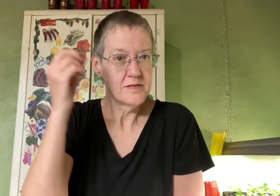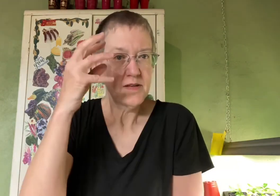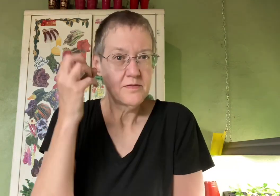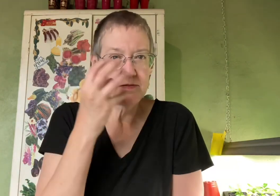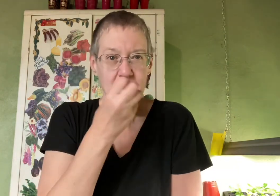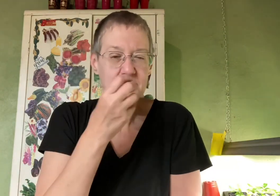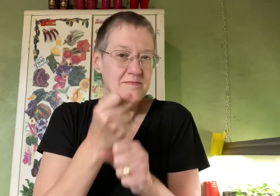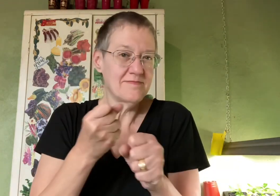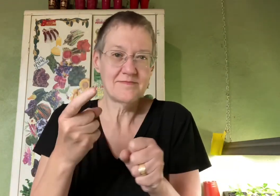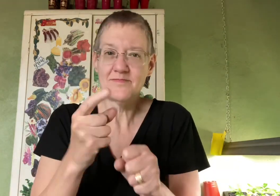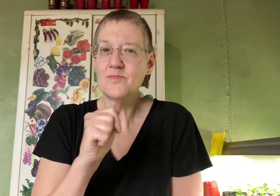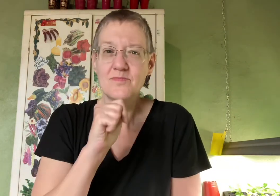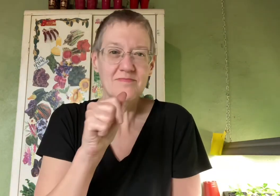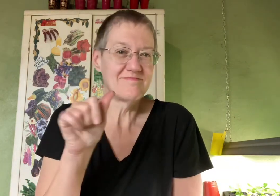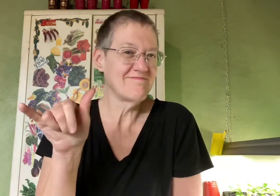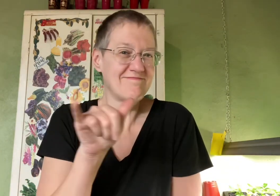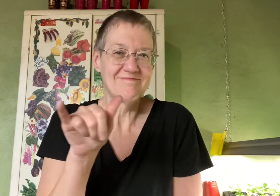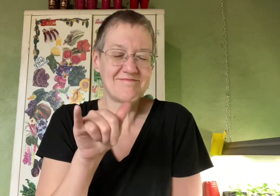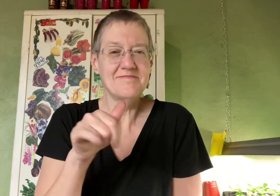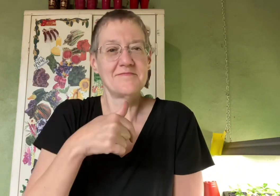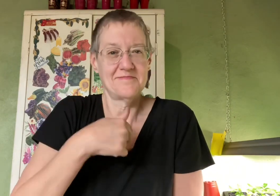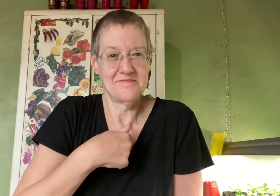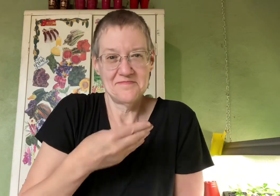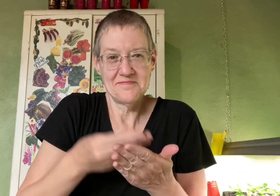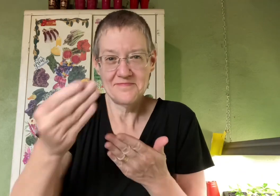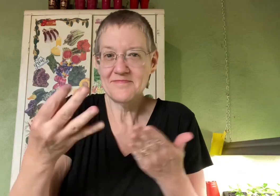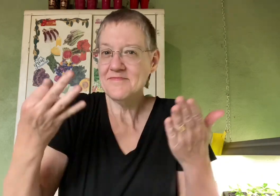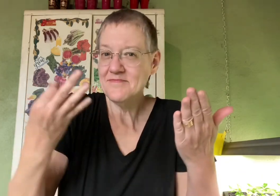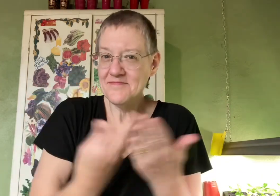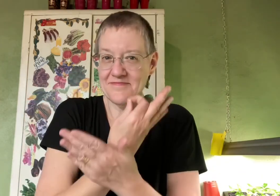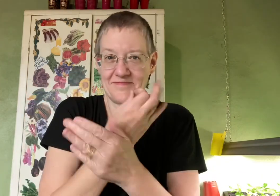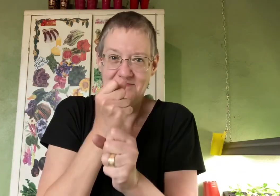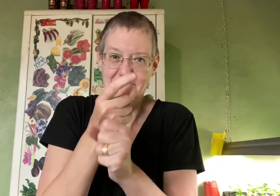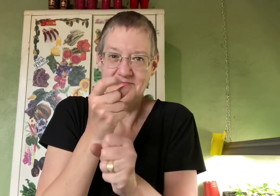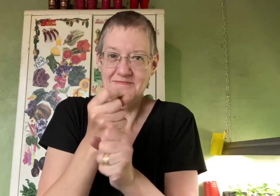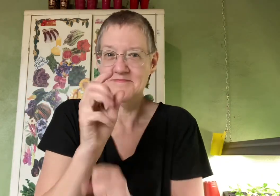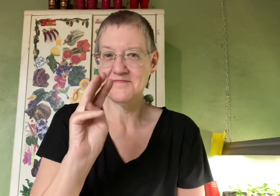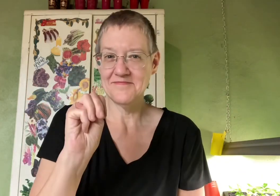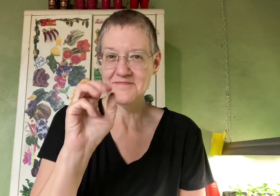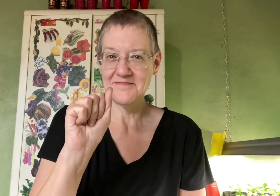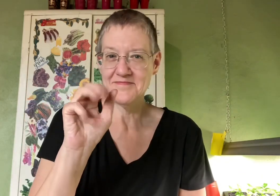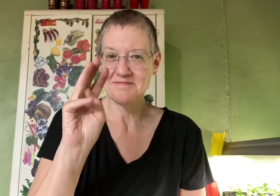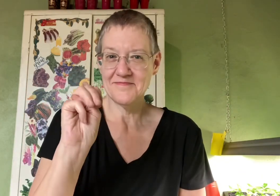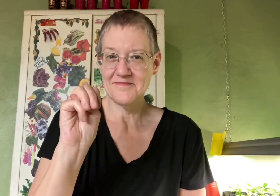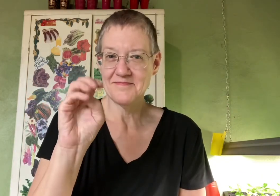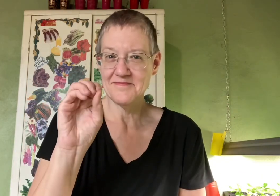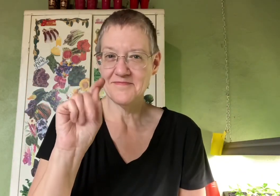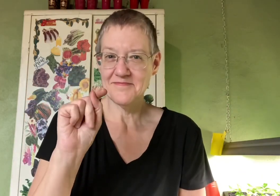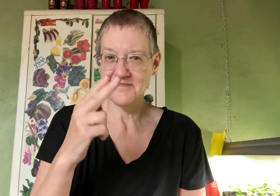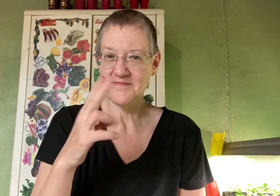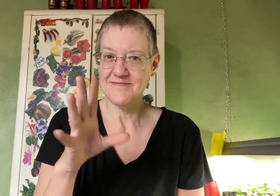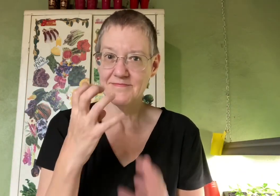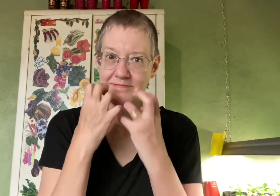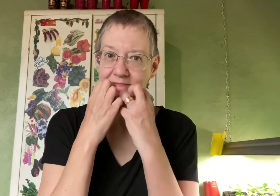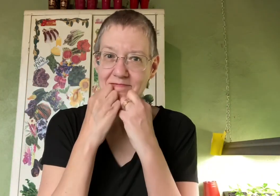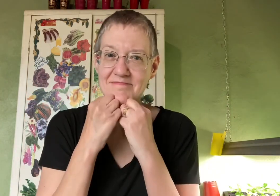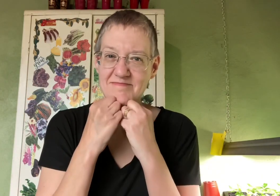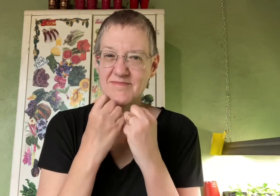with this multi-branching variety. And then the next year they won't grow true. So for those I buy fresh every